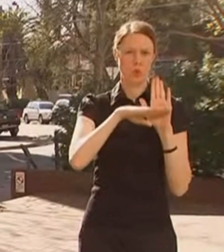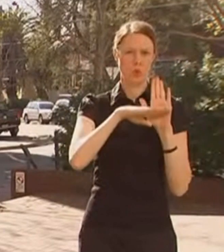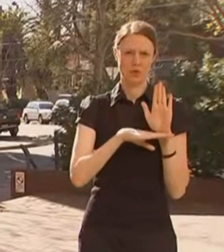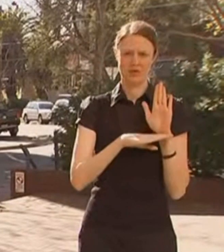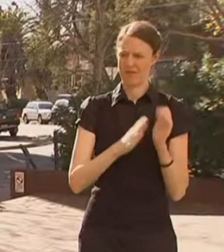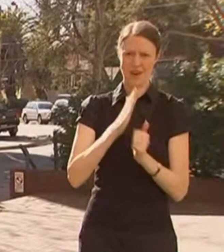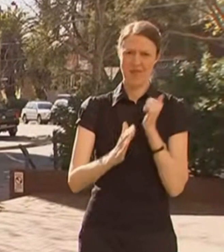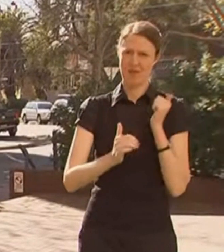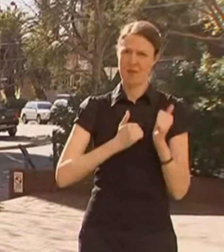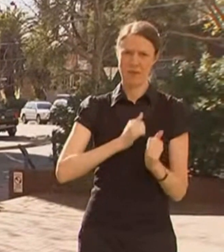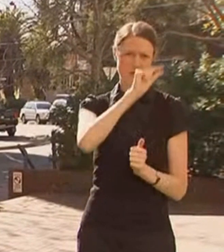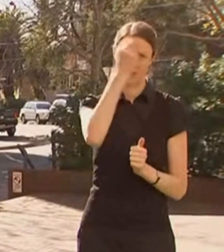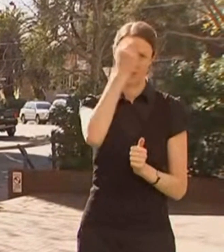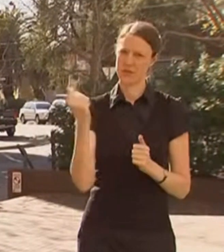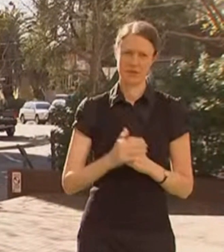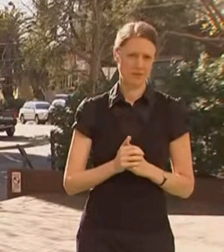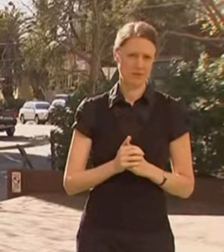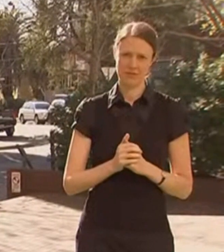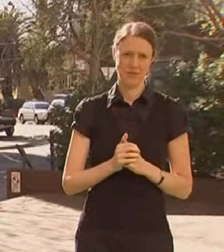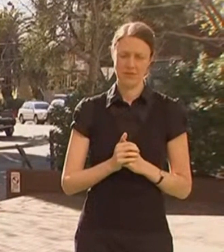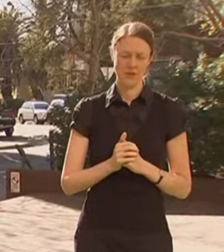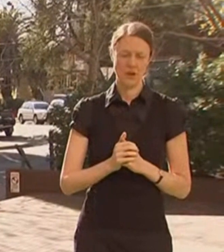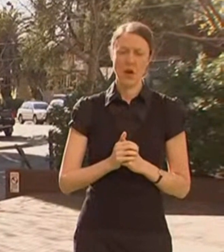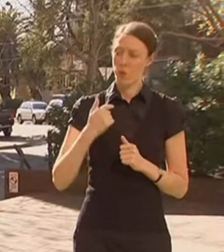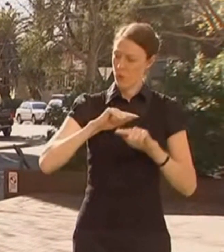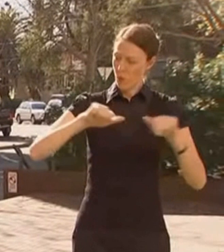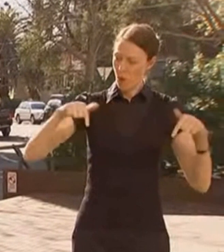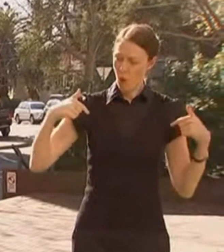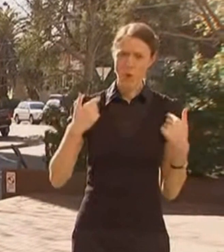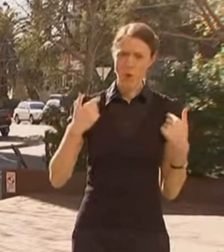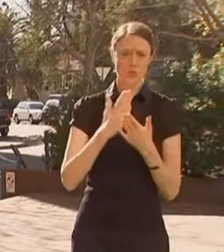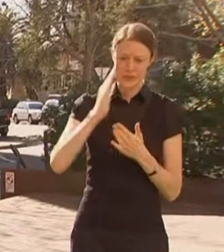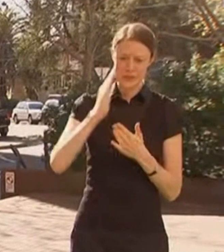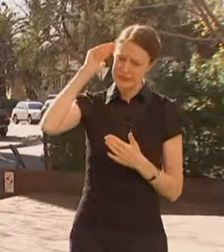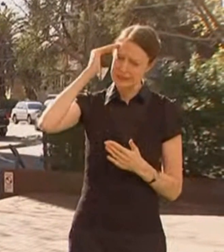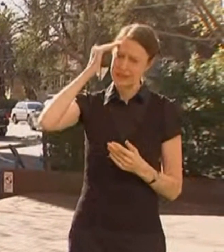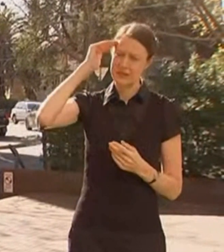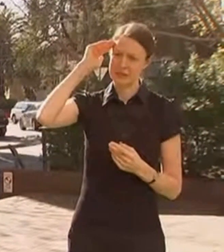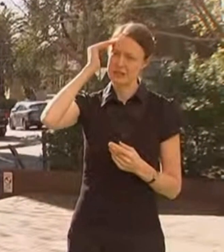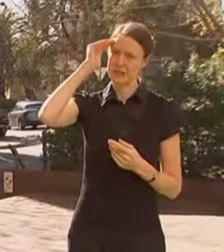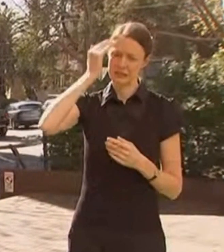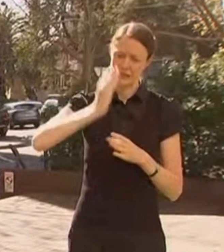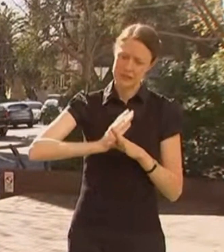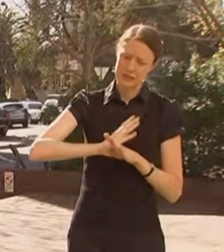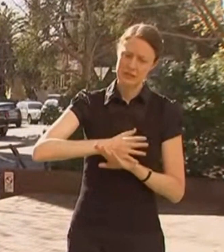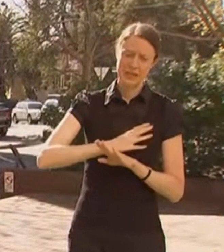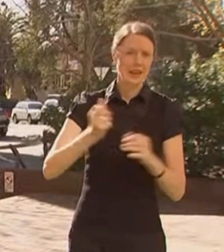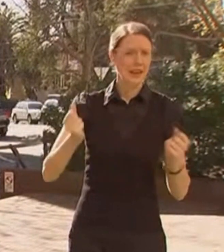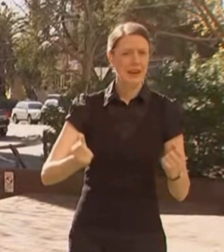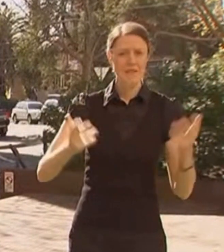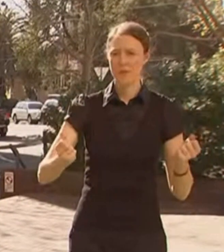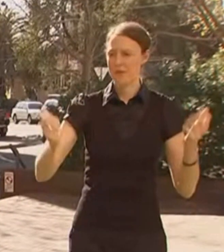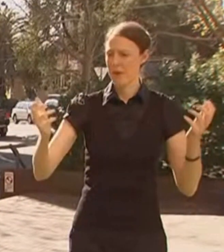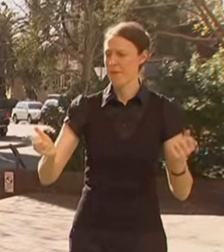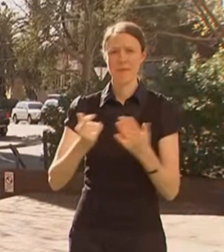The New South Wales government would never ever give the green light to thousands of people flagrantly disregarding the